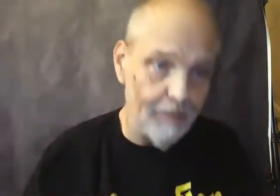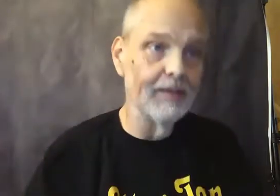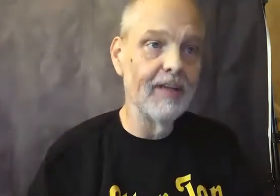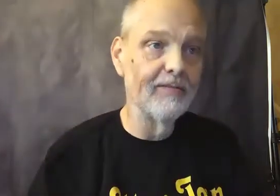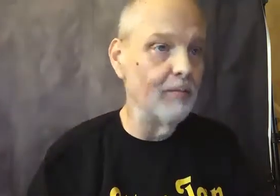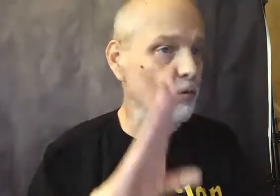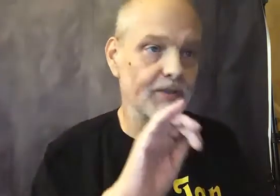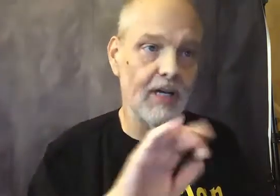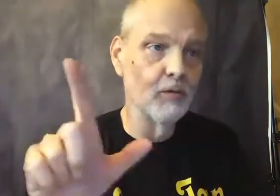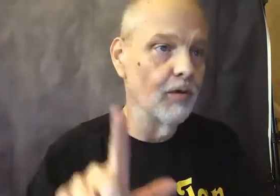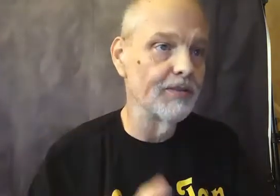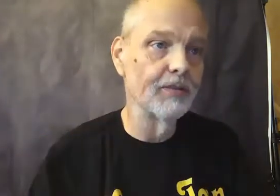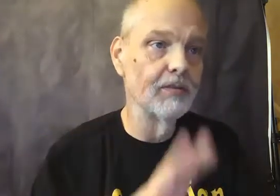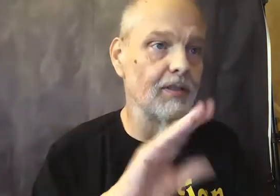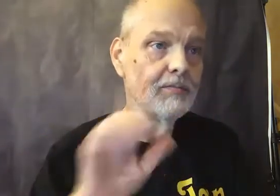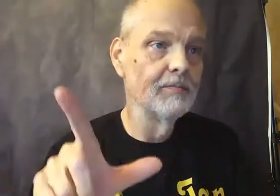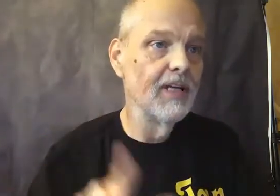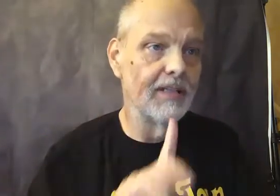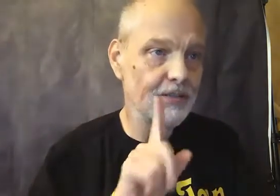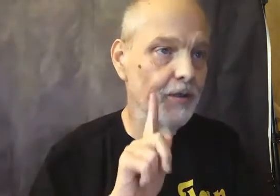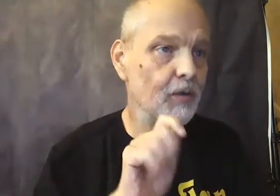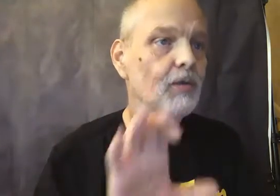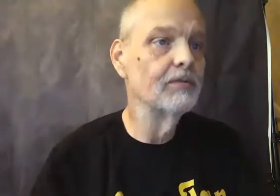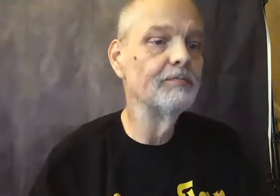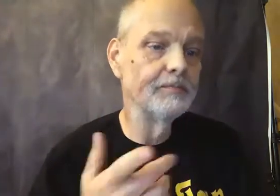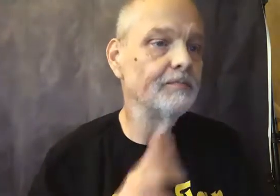often deaf people will sign cool also. That's really cool.